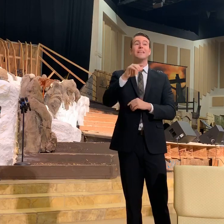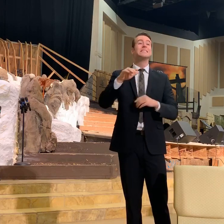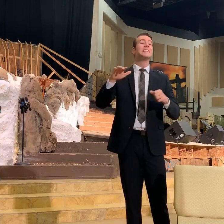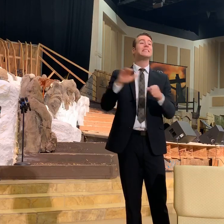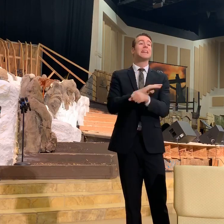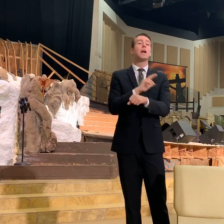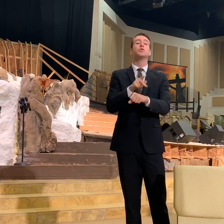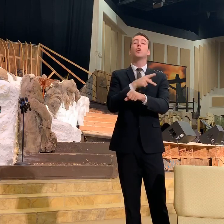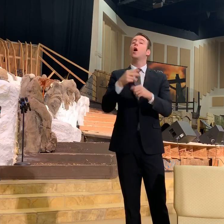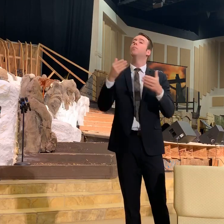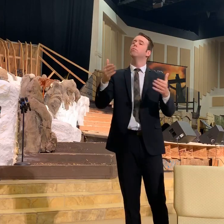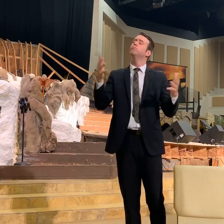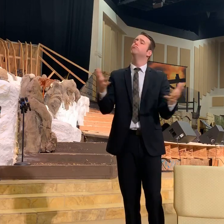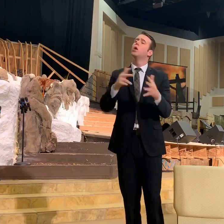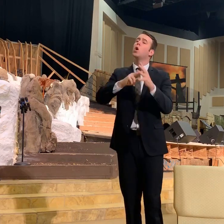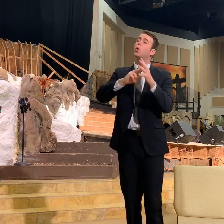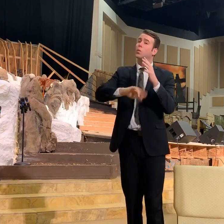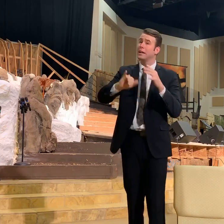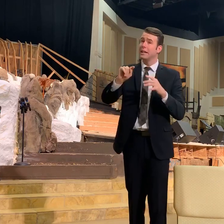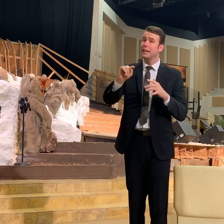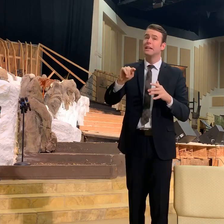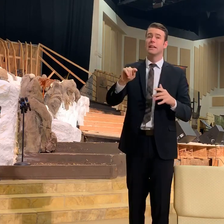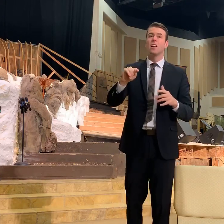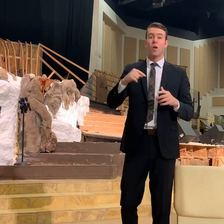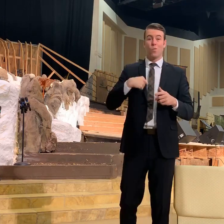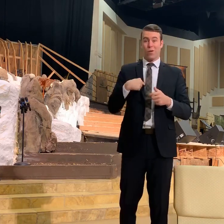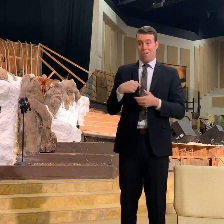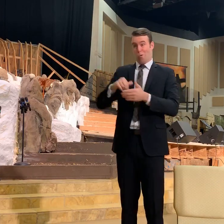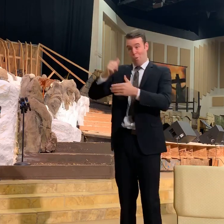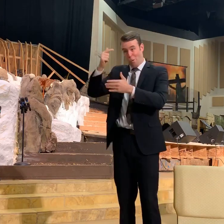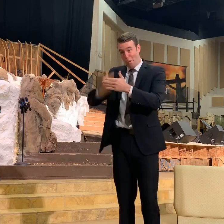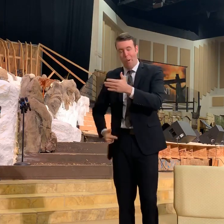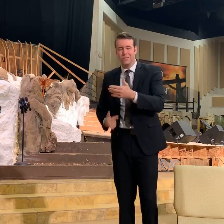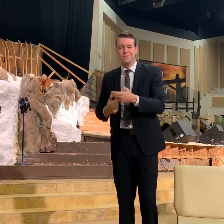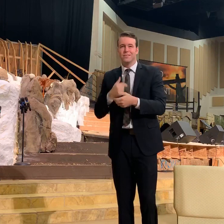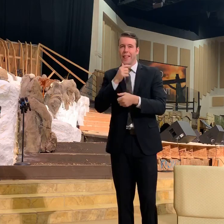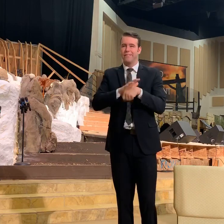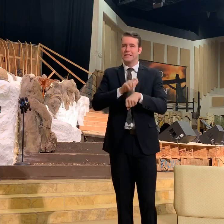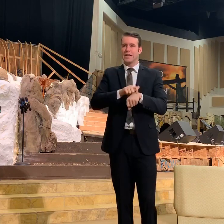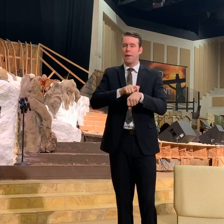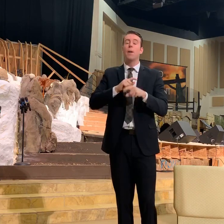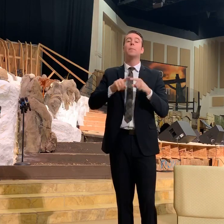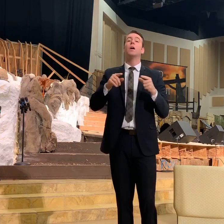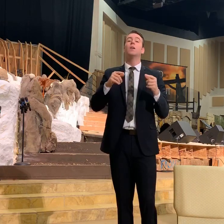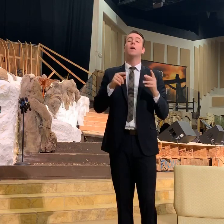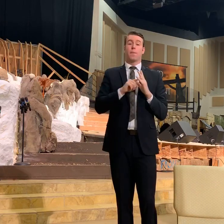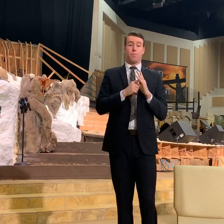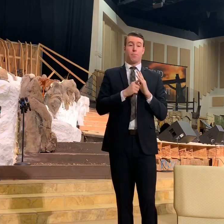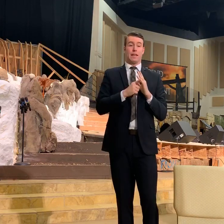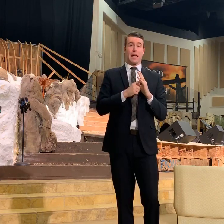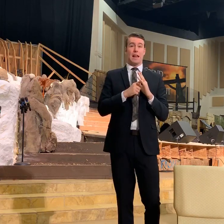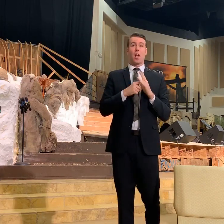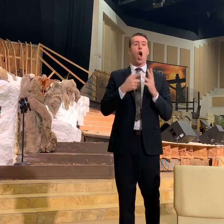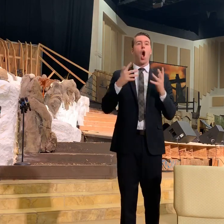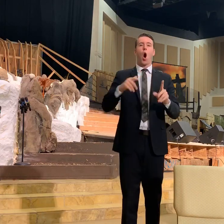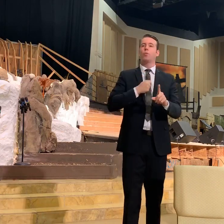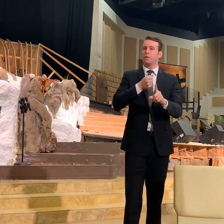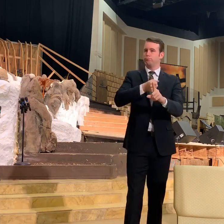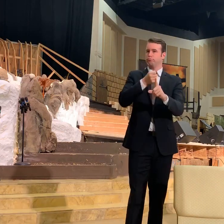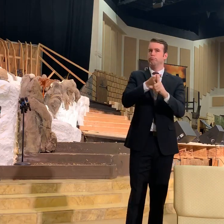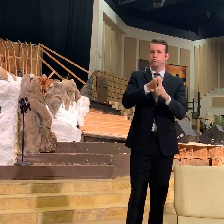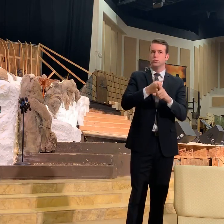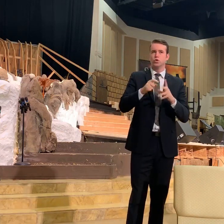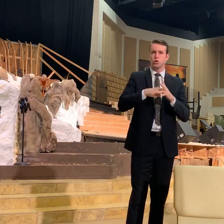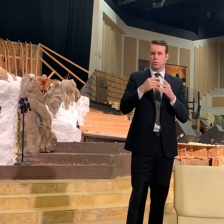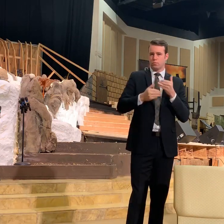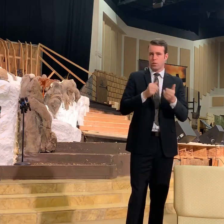I would encourage you to read it. We're not going to do that tonight for the sake of time, but the beginning is already in the flow of where we pick up. There